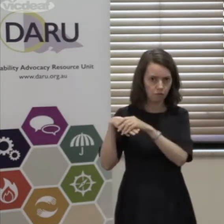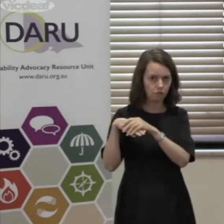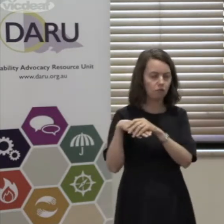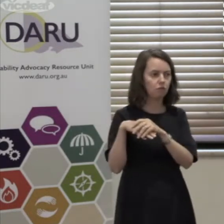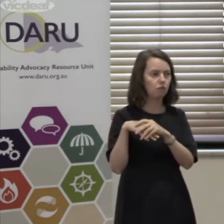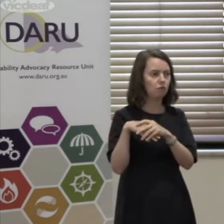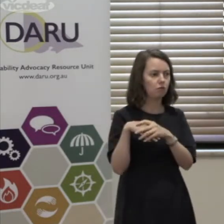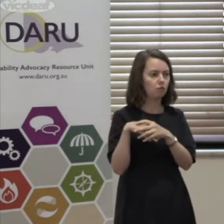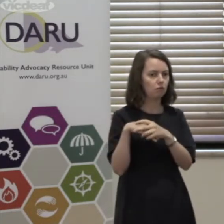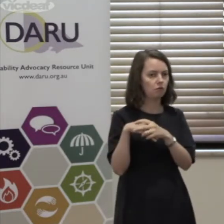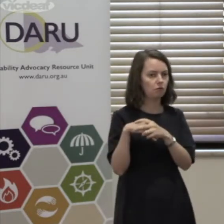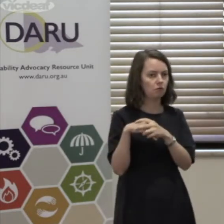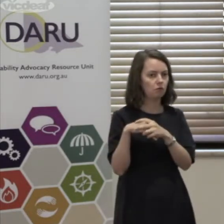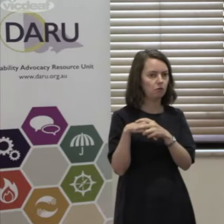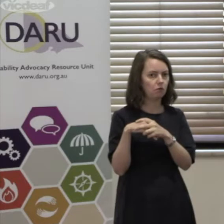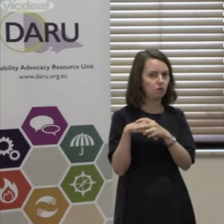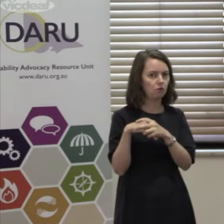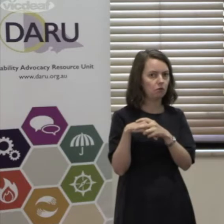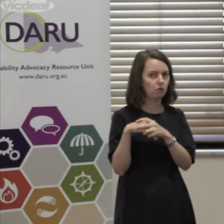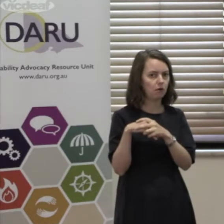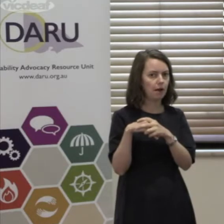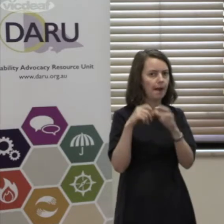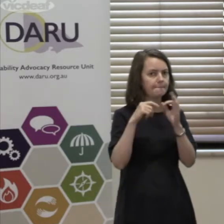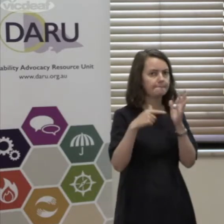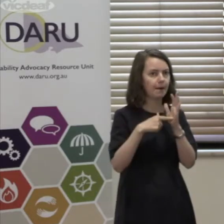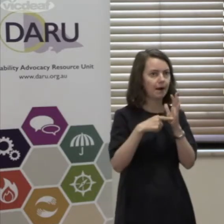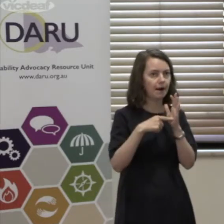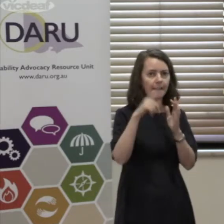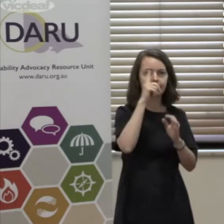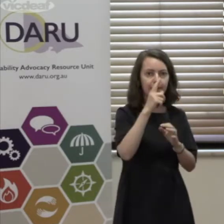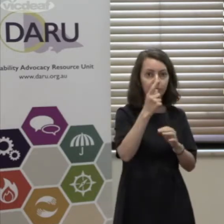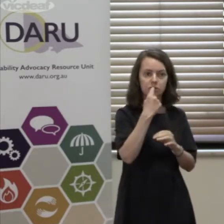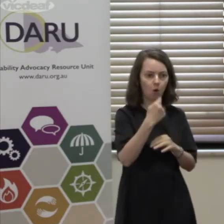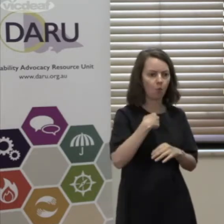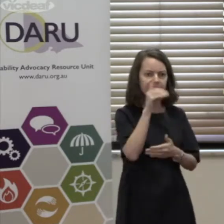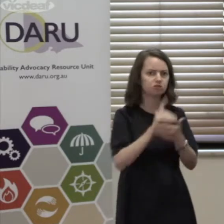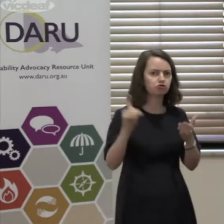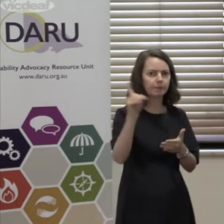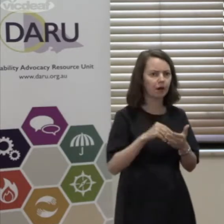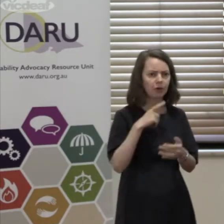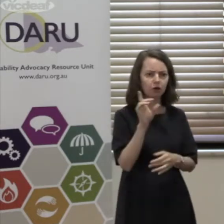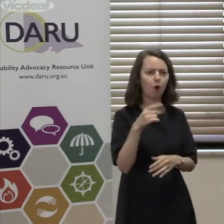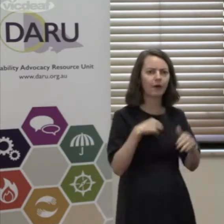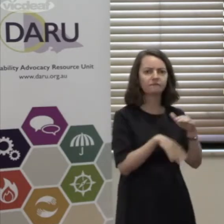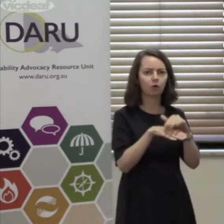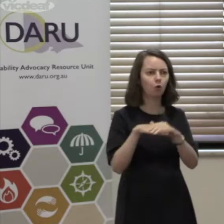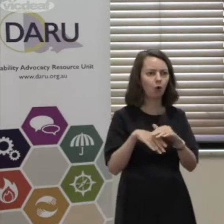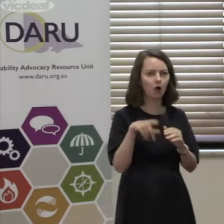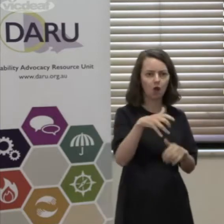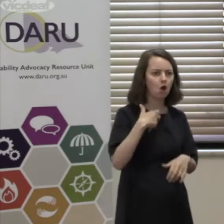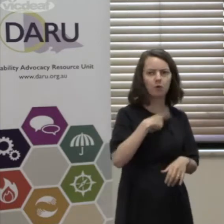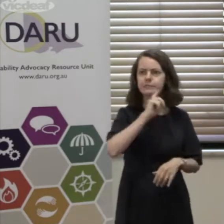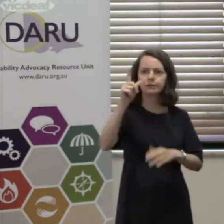which somewhat disconcertingly said that we were discriminating against people, but we said no, we were just full. And they said, well, we're going to go and tell